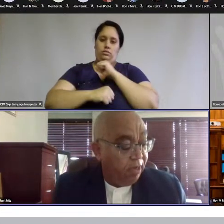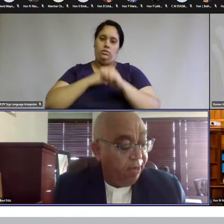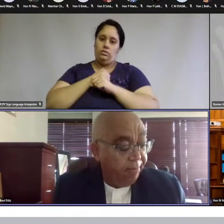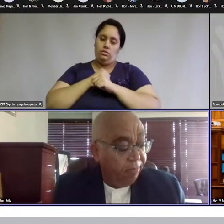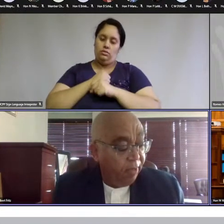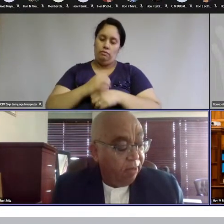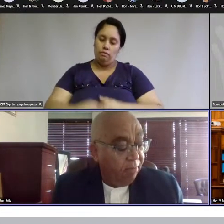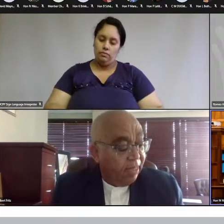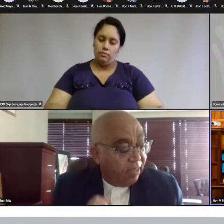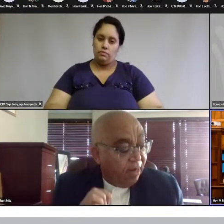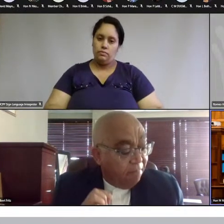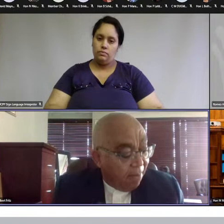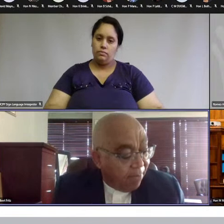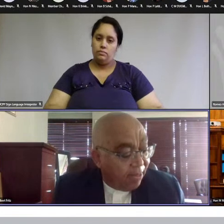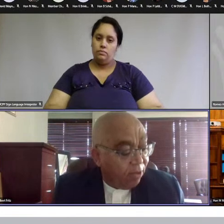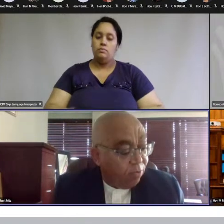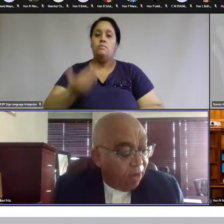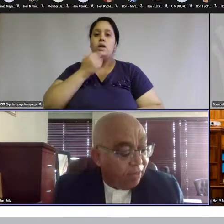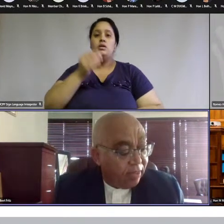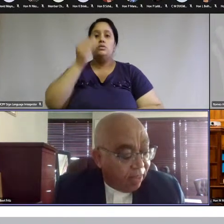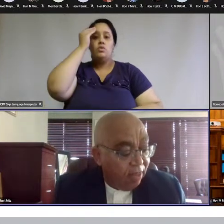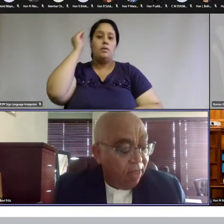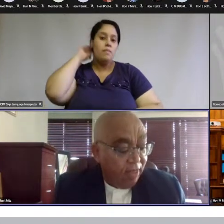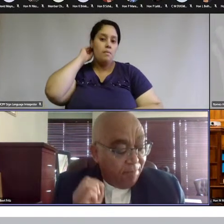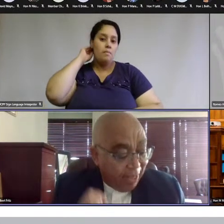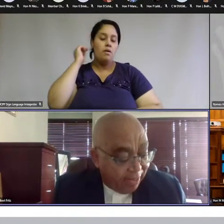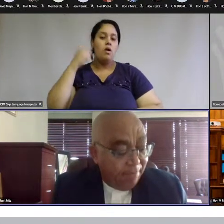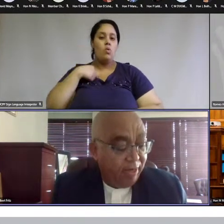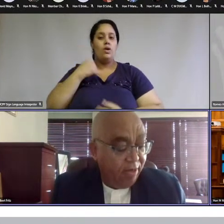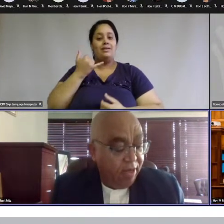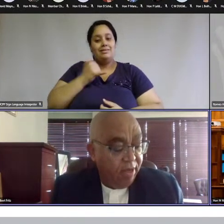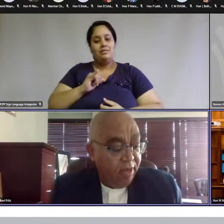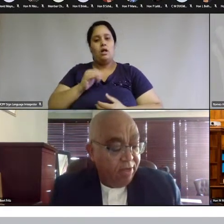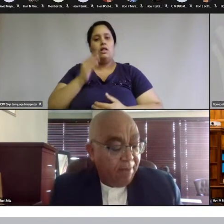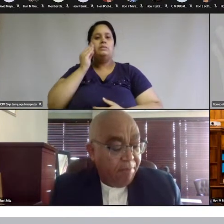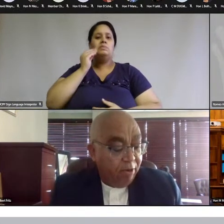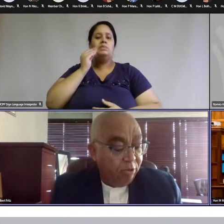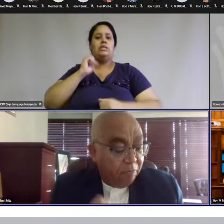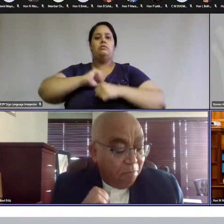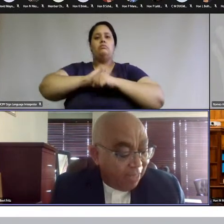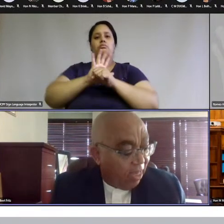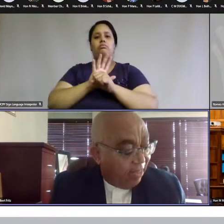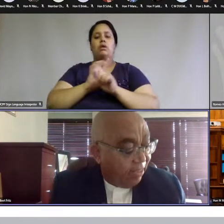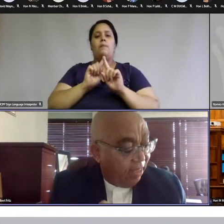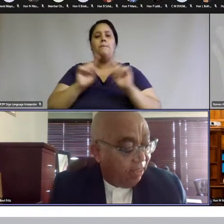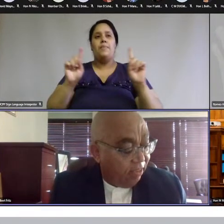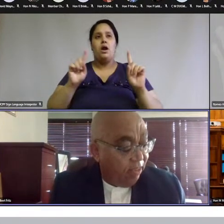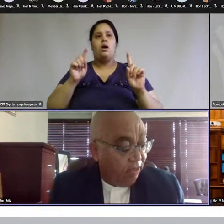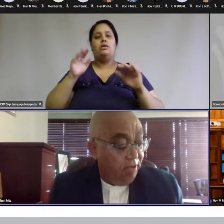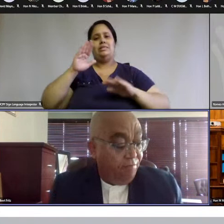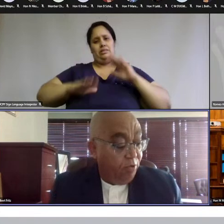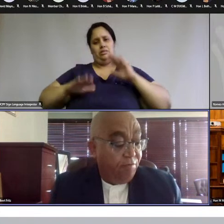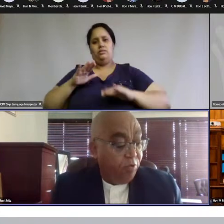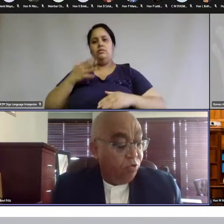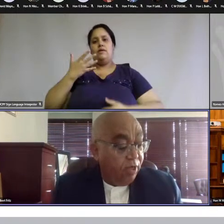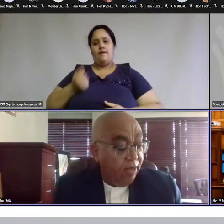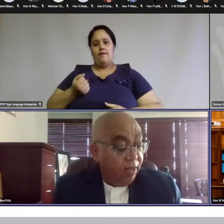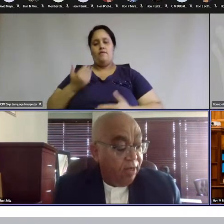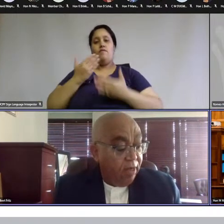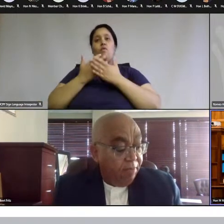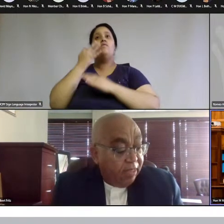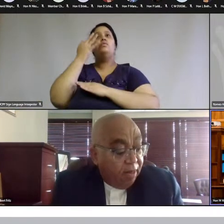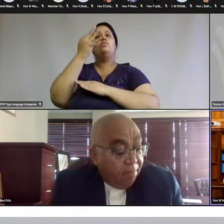Mr. Speaker. Please remember that we are still in a pandemic that poses much uncertainty for the